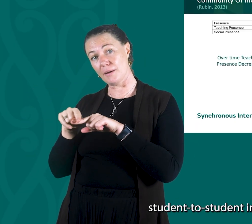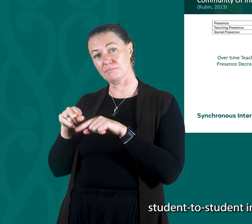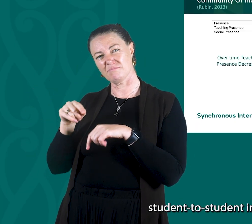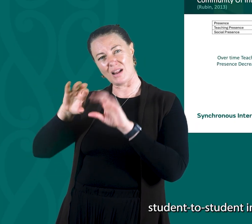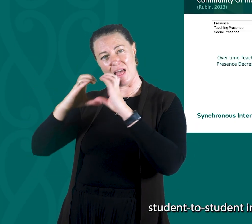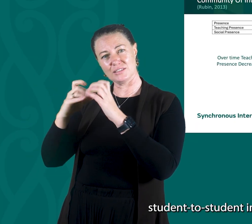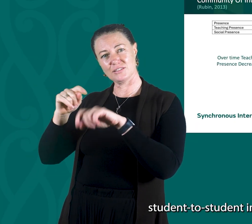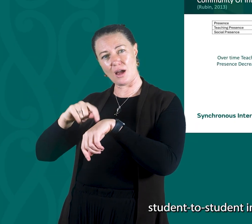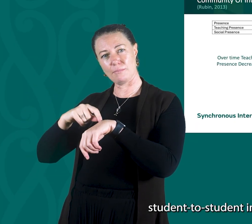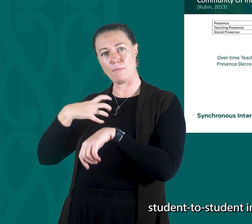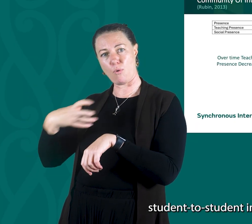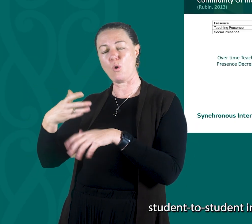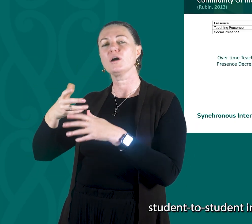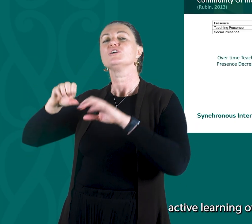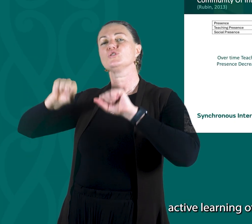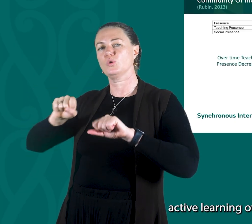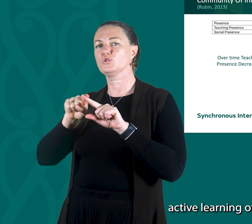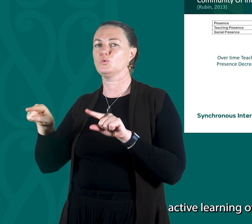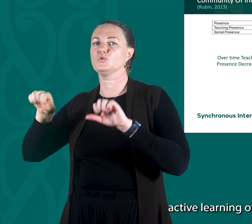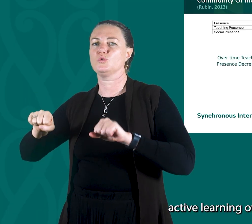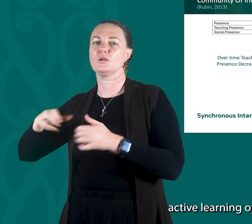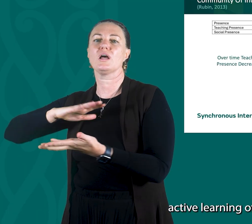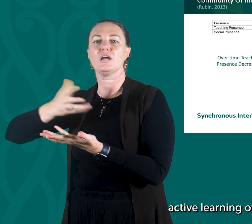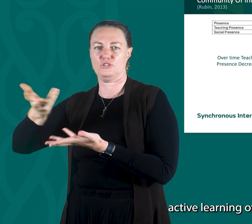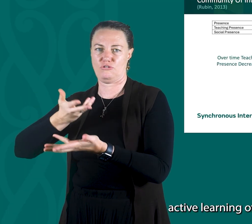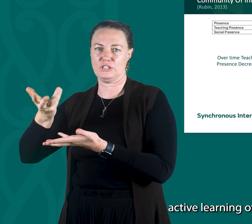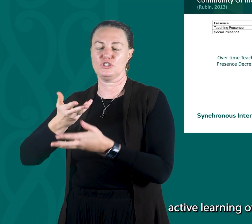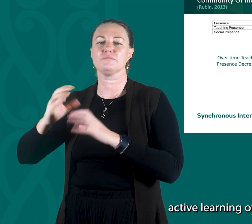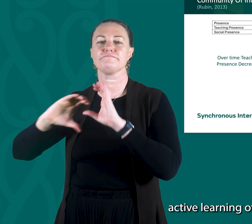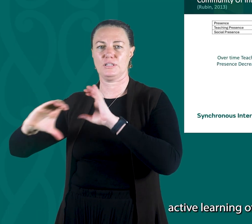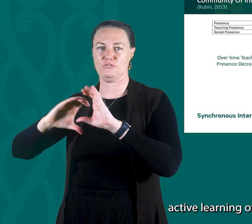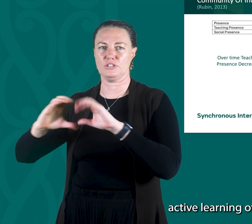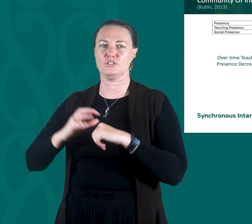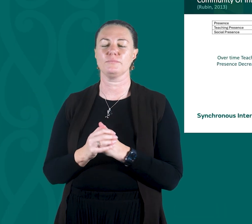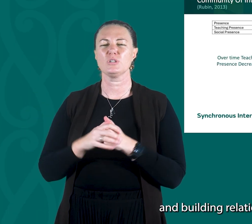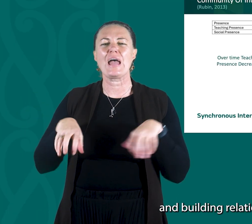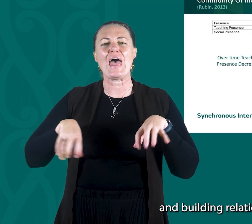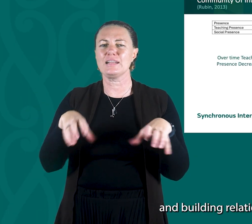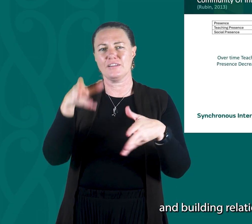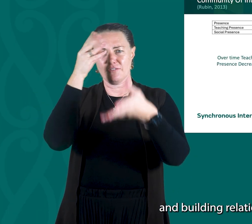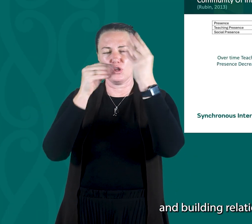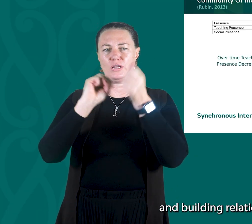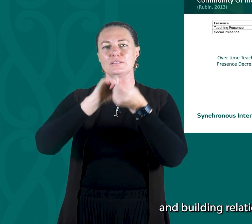student-to-student interaction, active learning of NZSL, and building